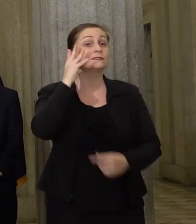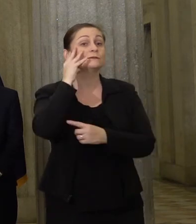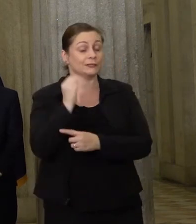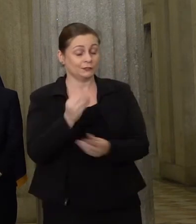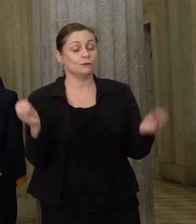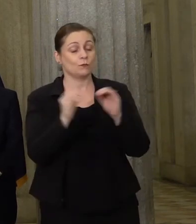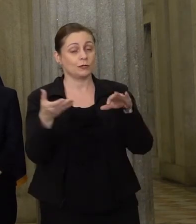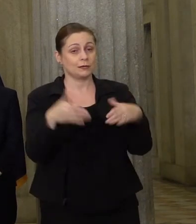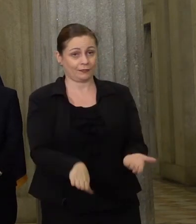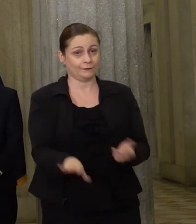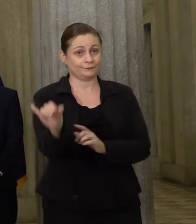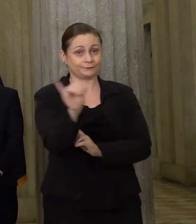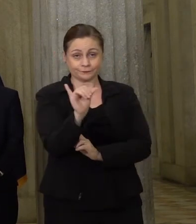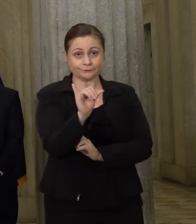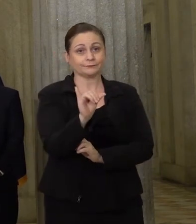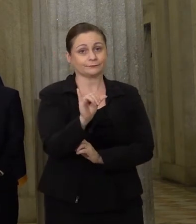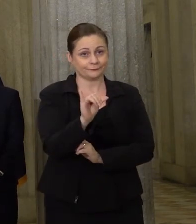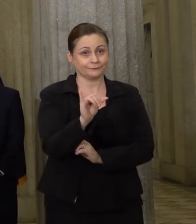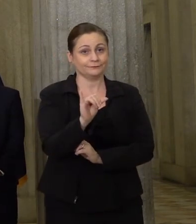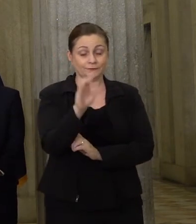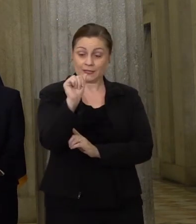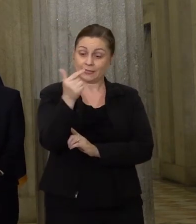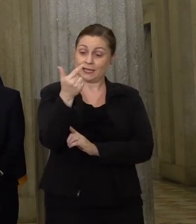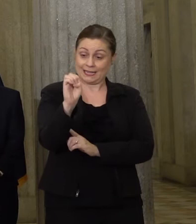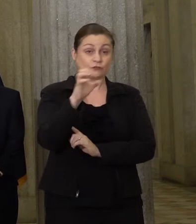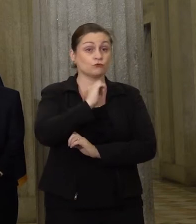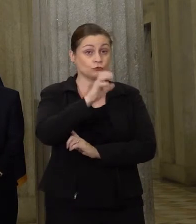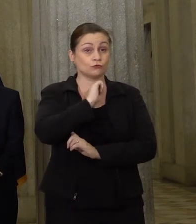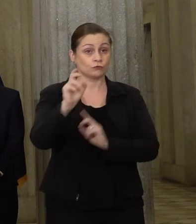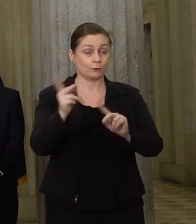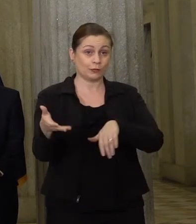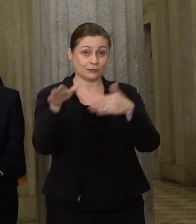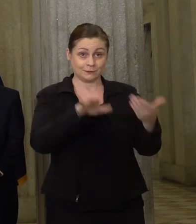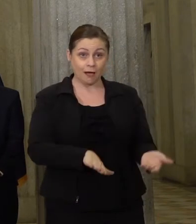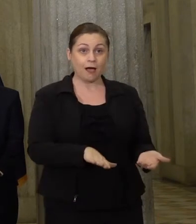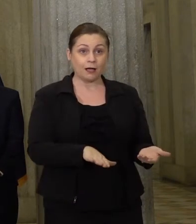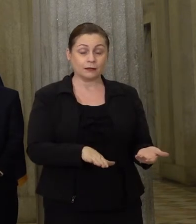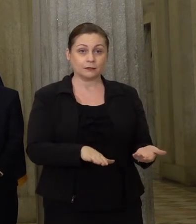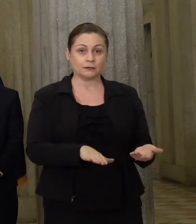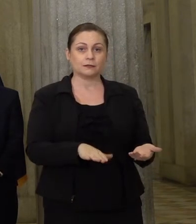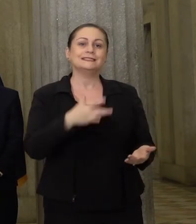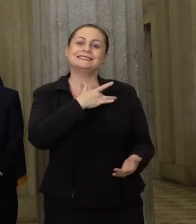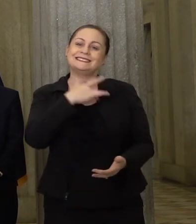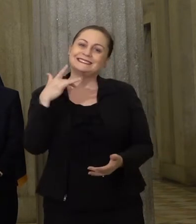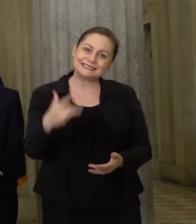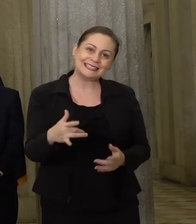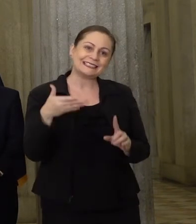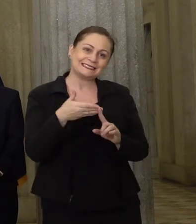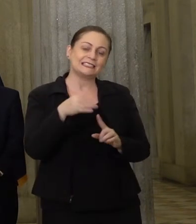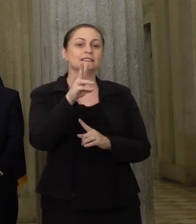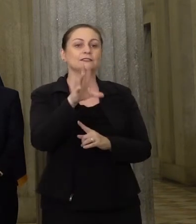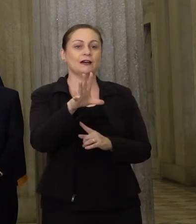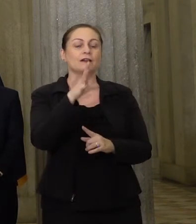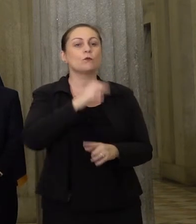deaths as well. And the ages of those people who are dying remain predominantly those who are